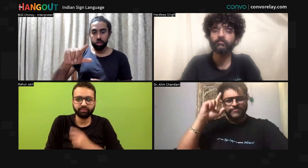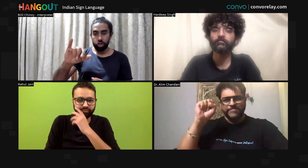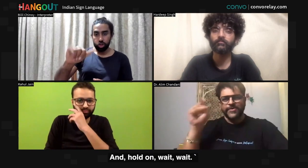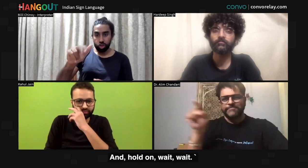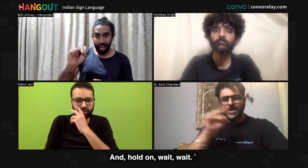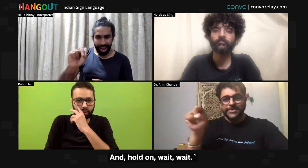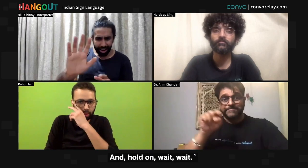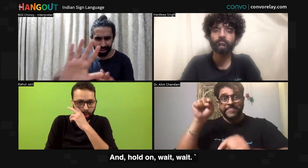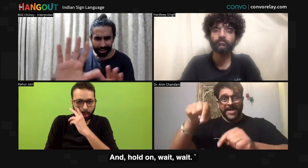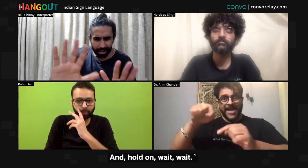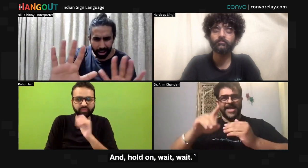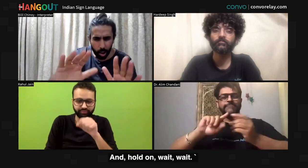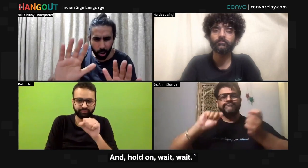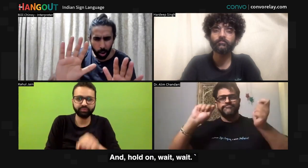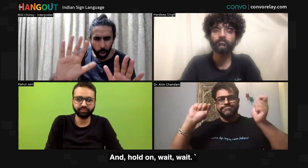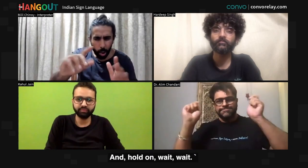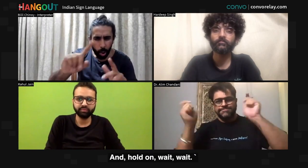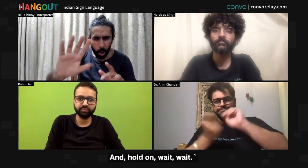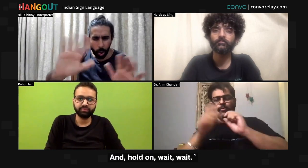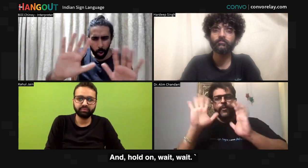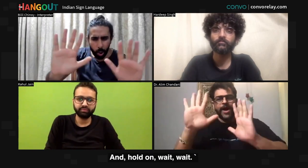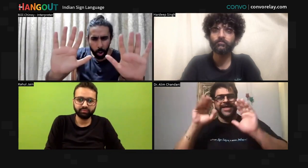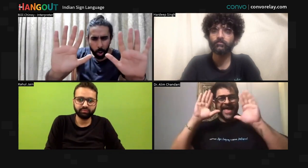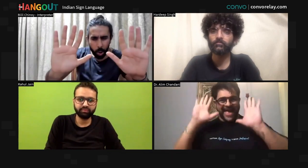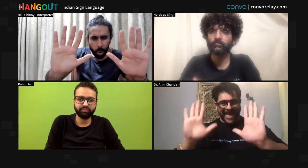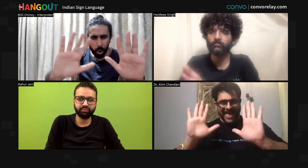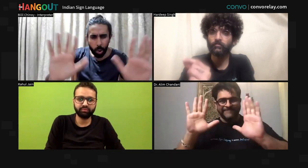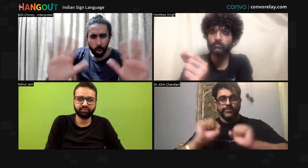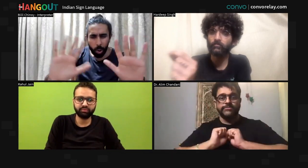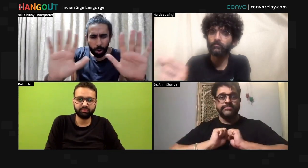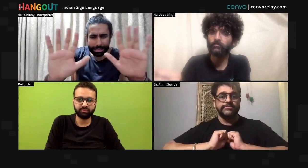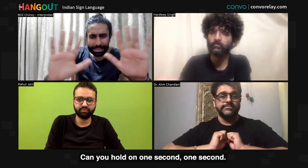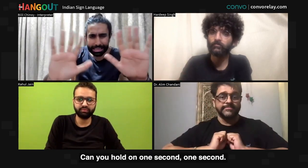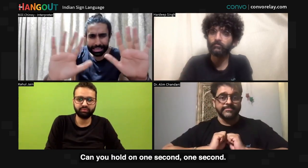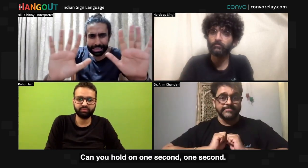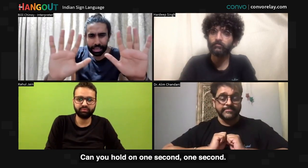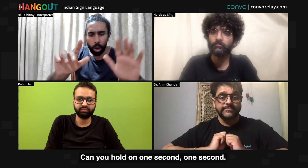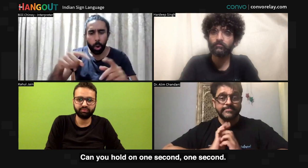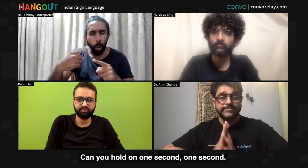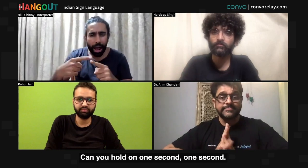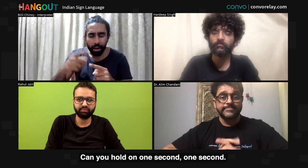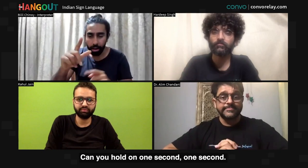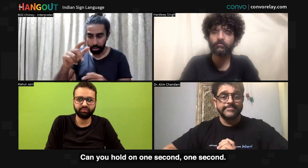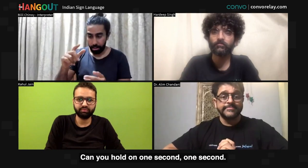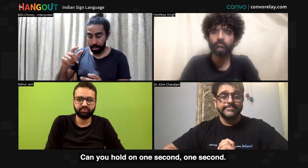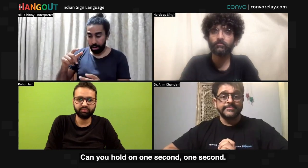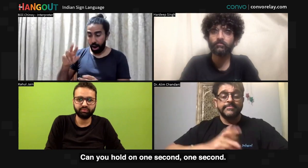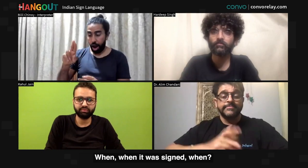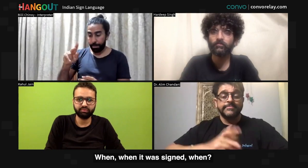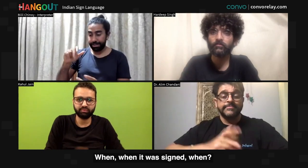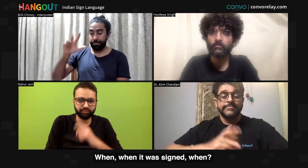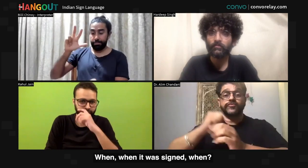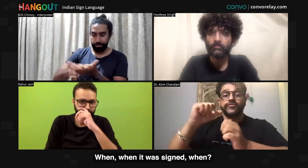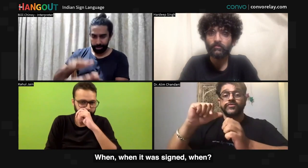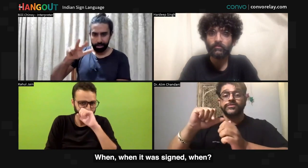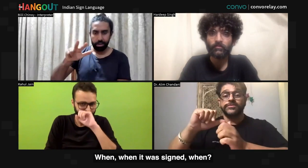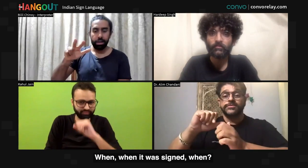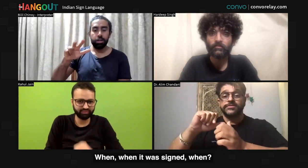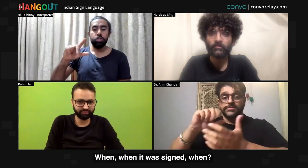And, uh, hold on, wait, wait, hold, can hold on one second, one second, when, so our, uh, was signed when,